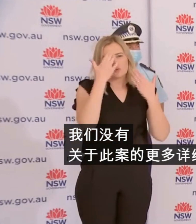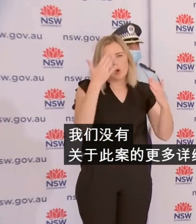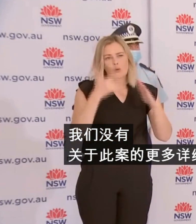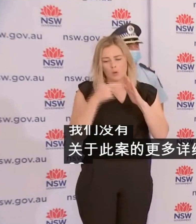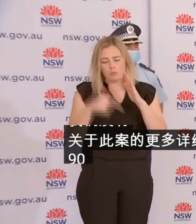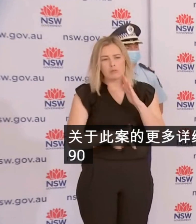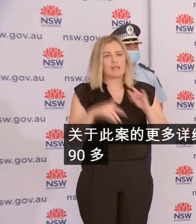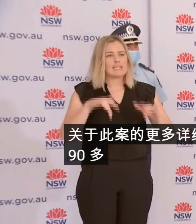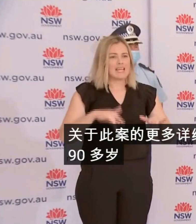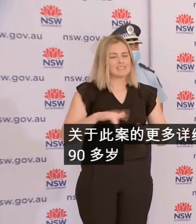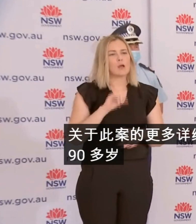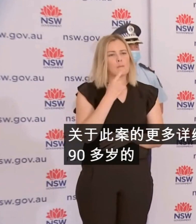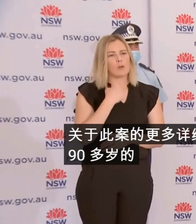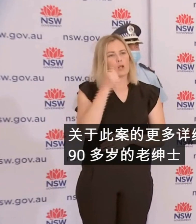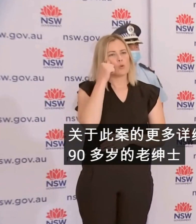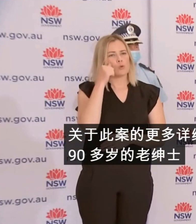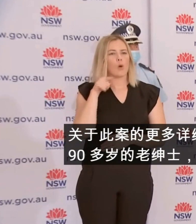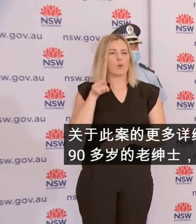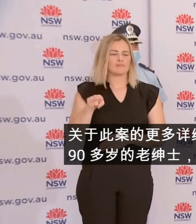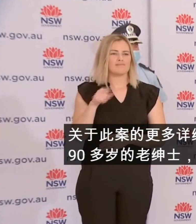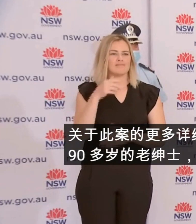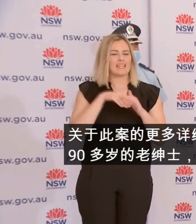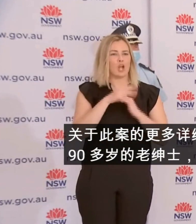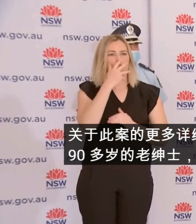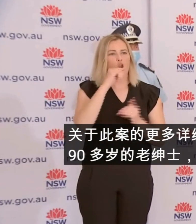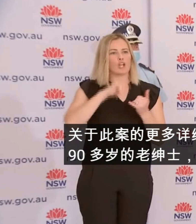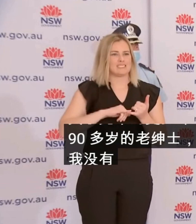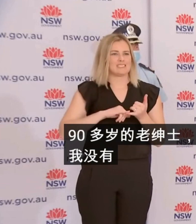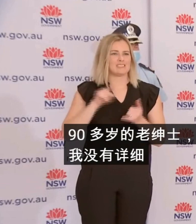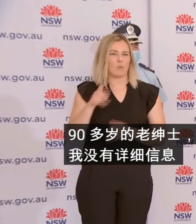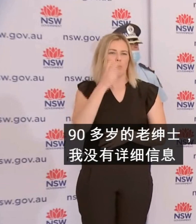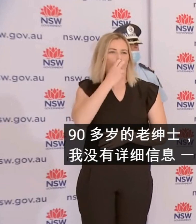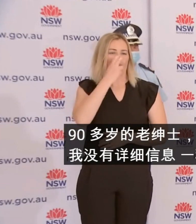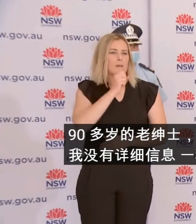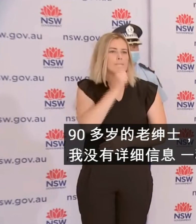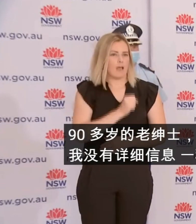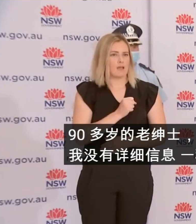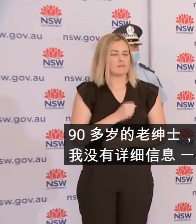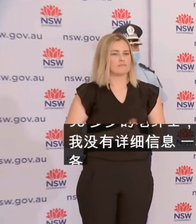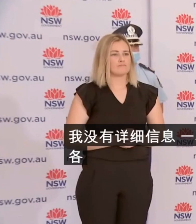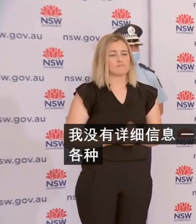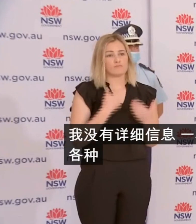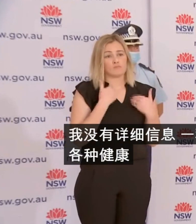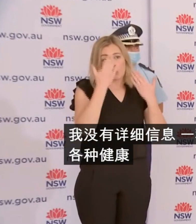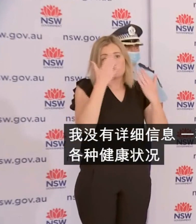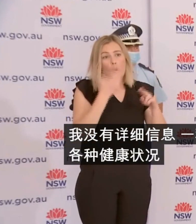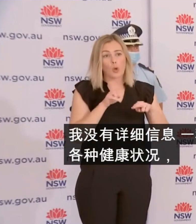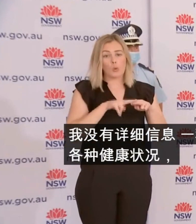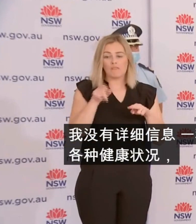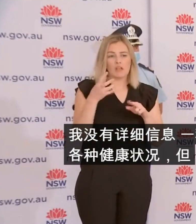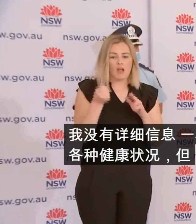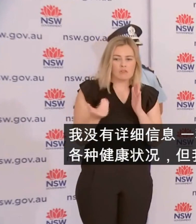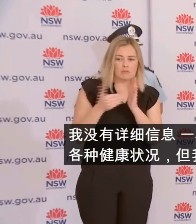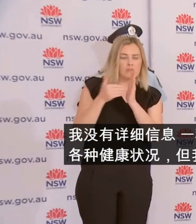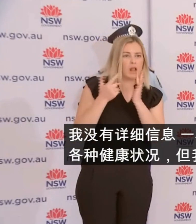we do note he was a very elderly gentleman in his 90s. I don't have the detail about his various health conditions,